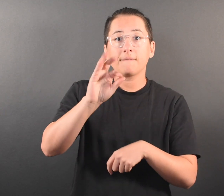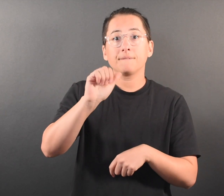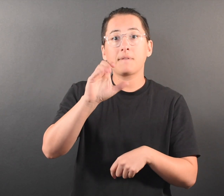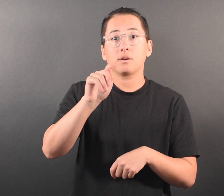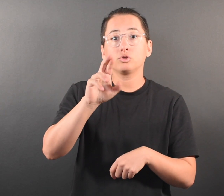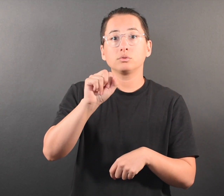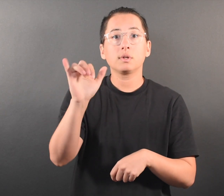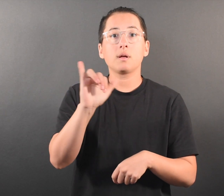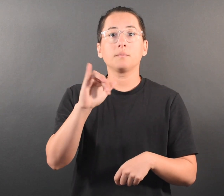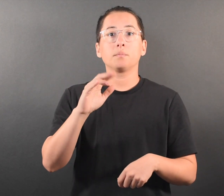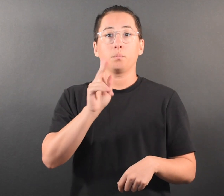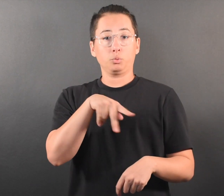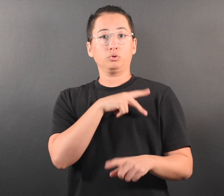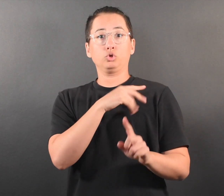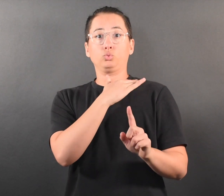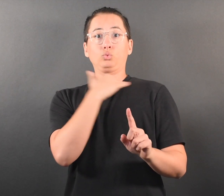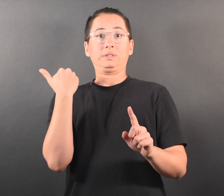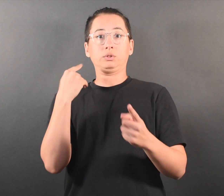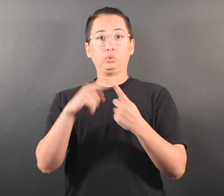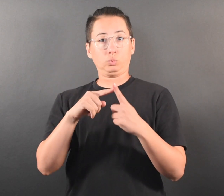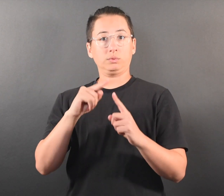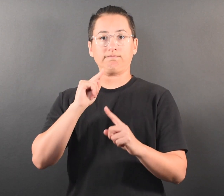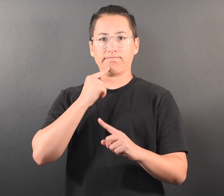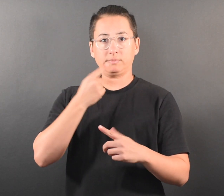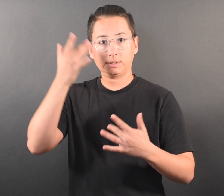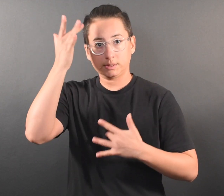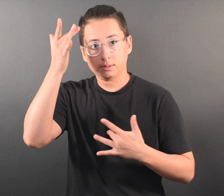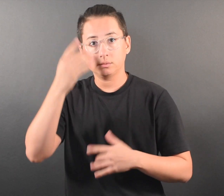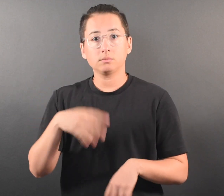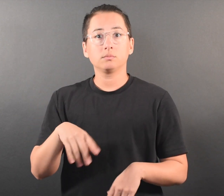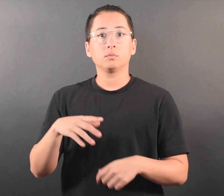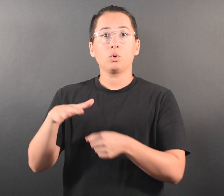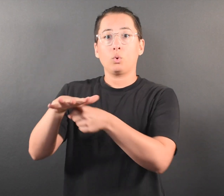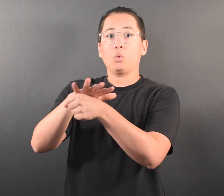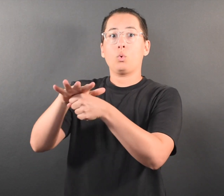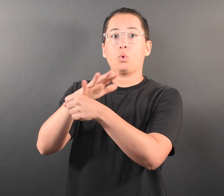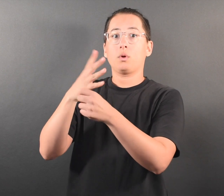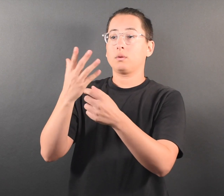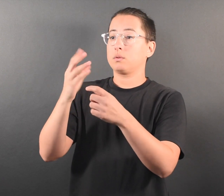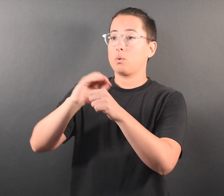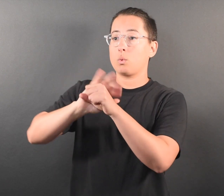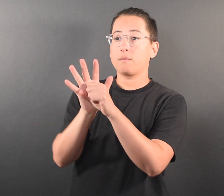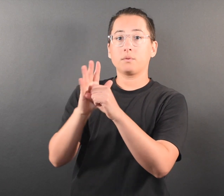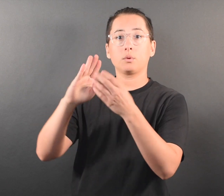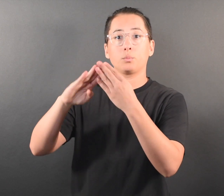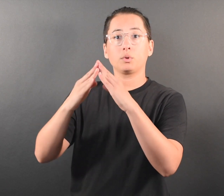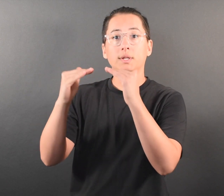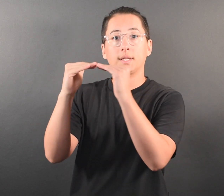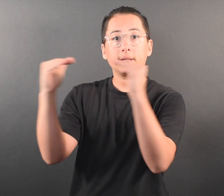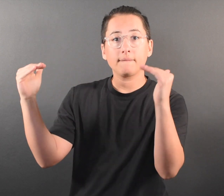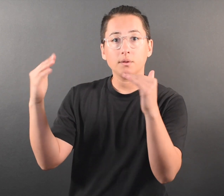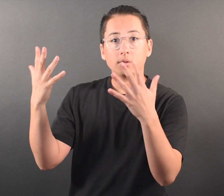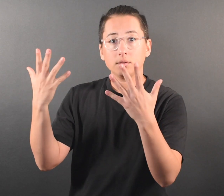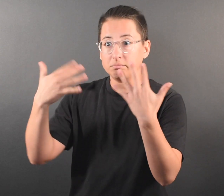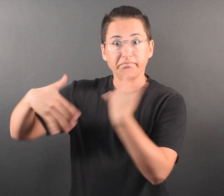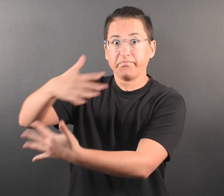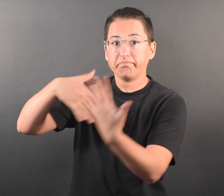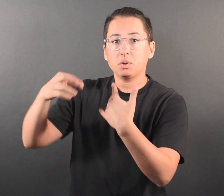Certain factors, such as personal risk of severe disease, local COVID-19 community level, and